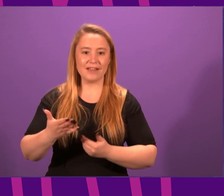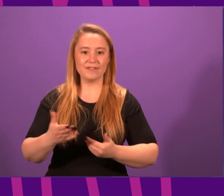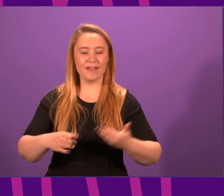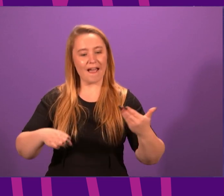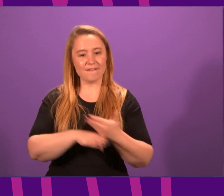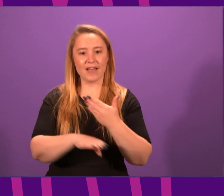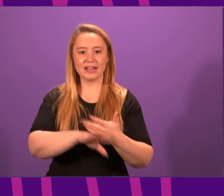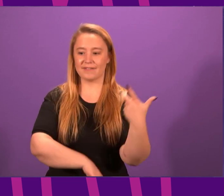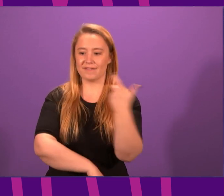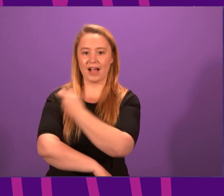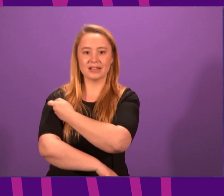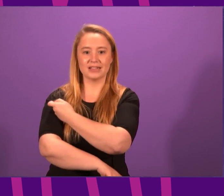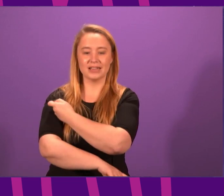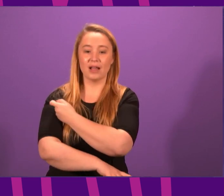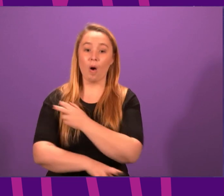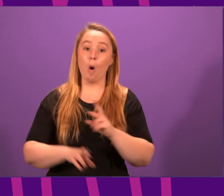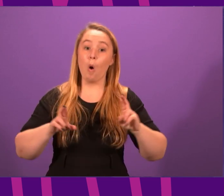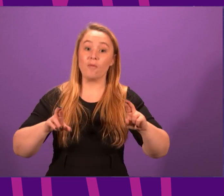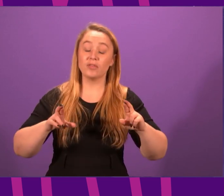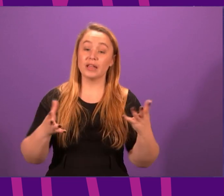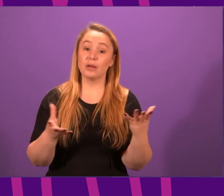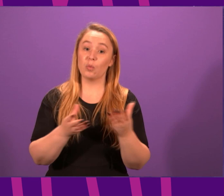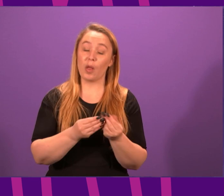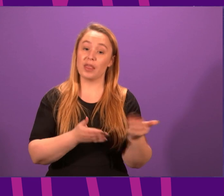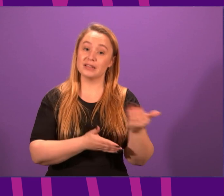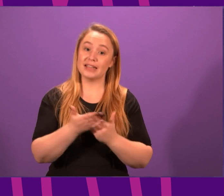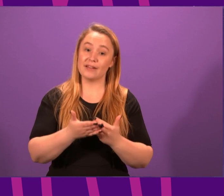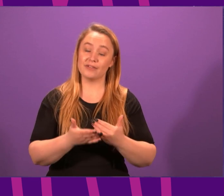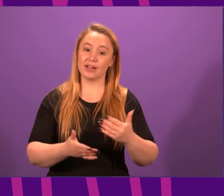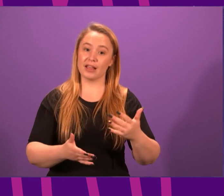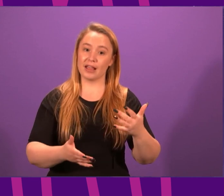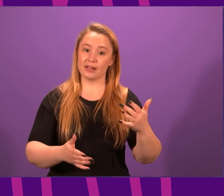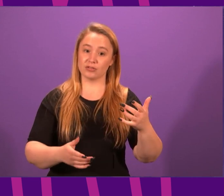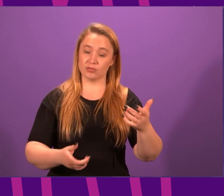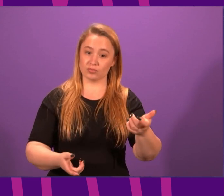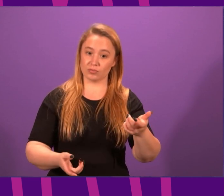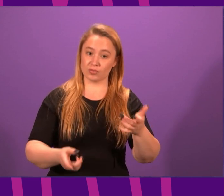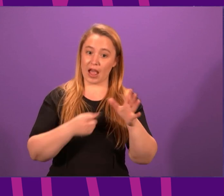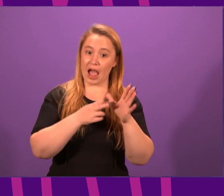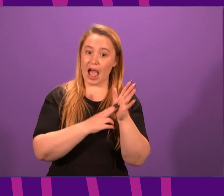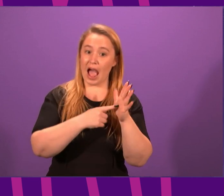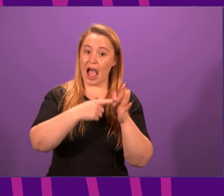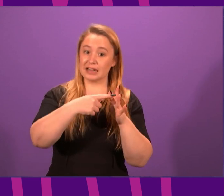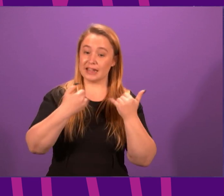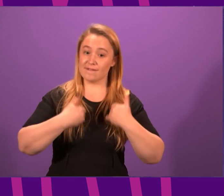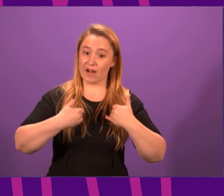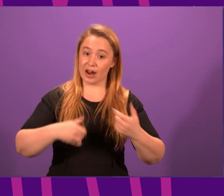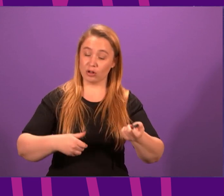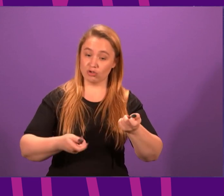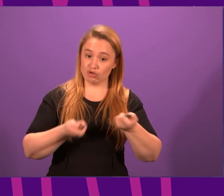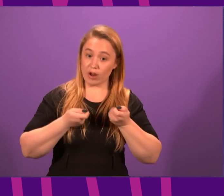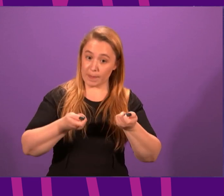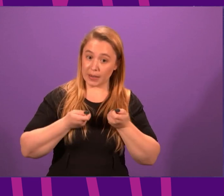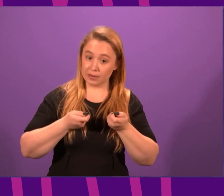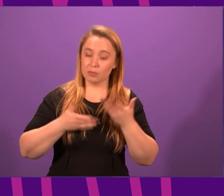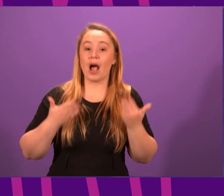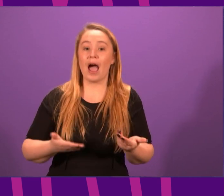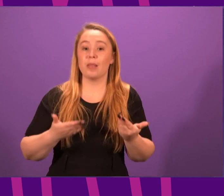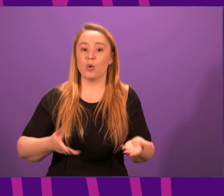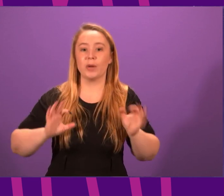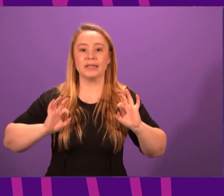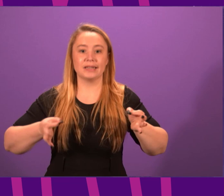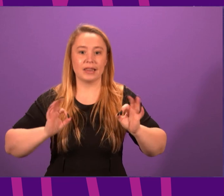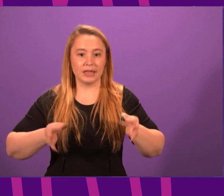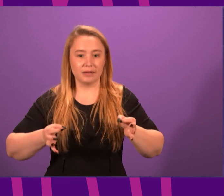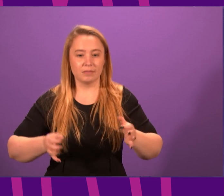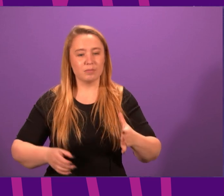vaccine, hopefully coupled with safe and effective antiviral treatments, which we don't have at the present time. But we